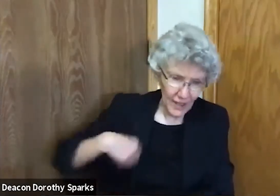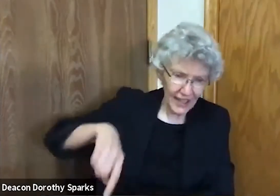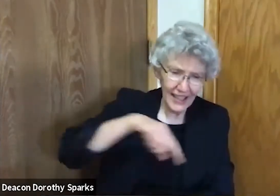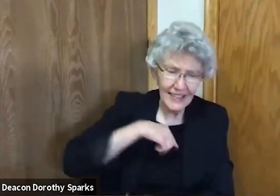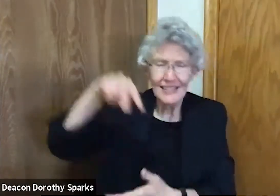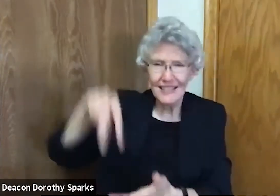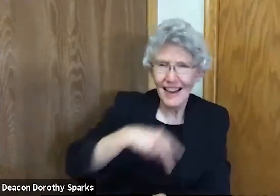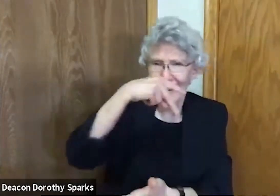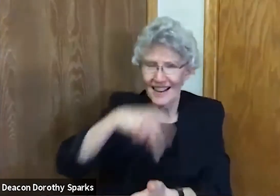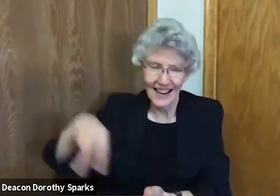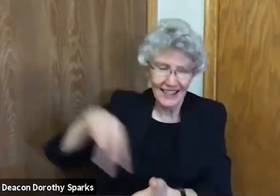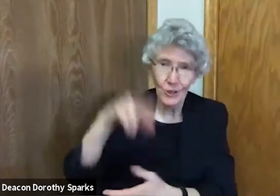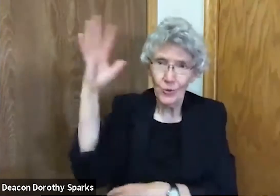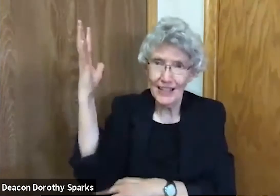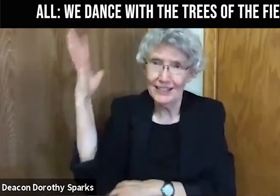Please follow along.